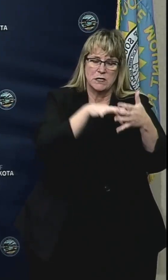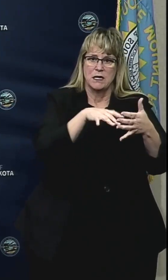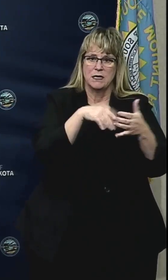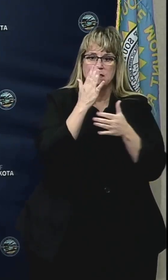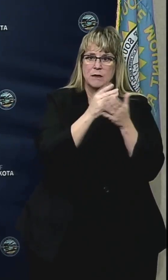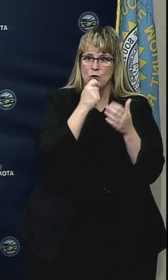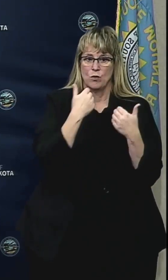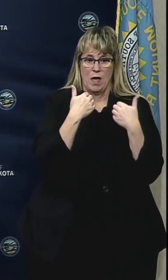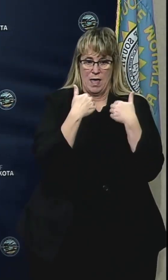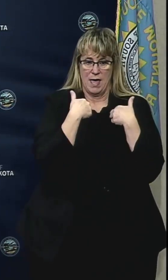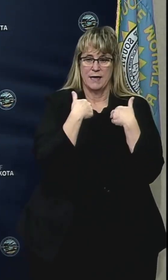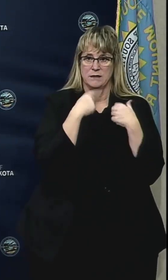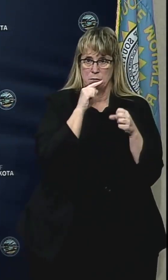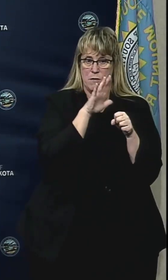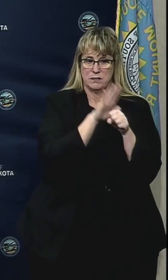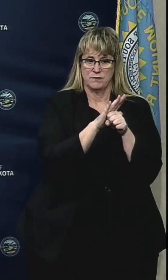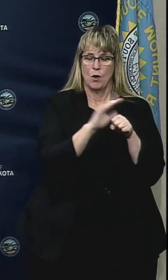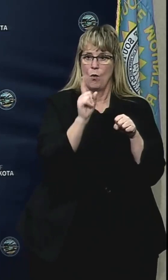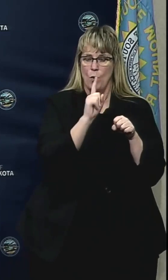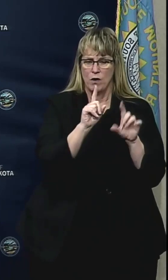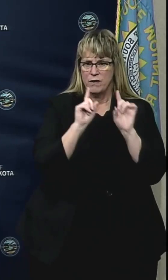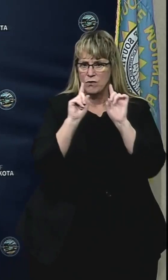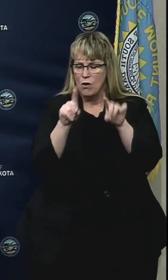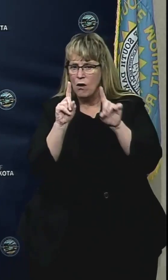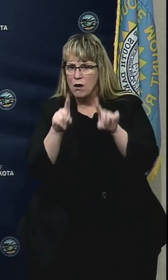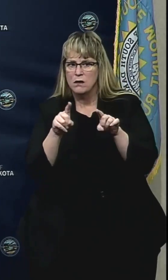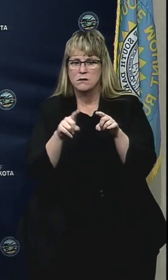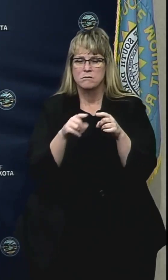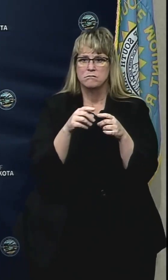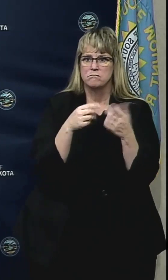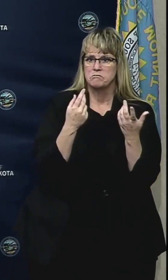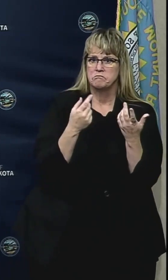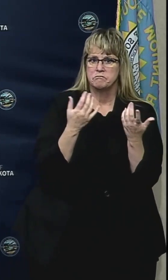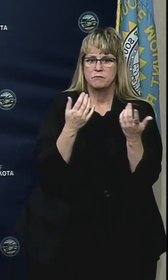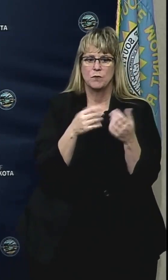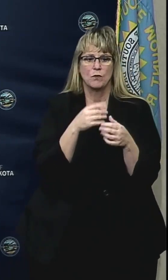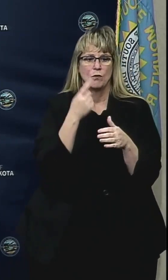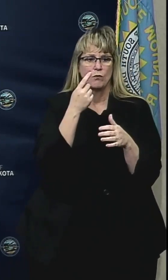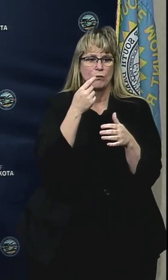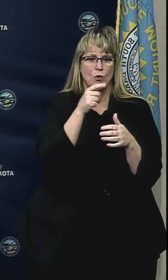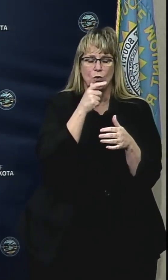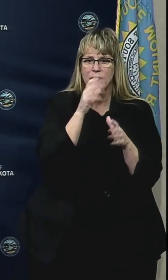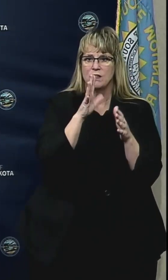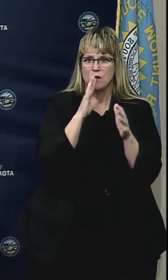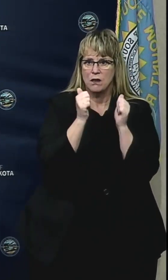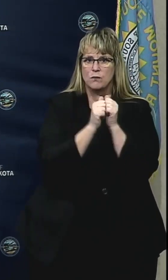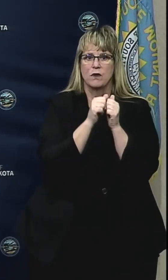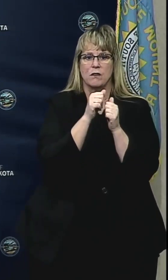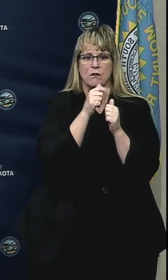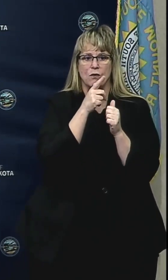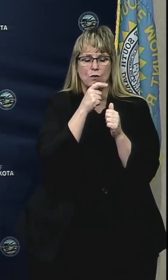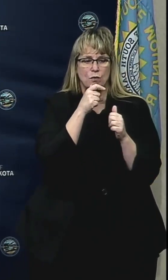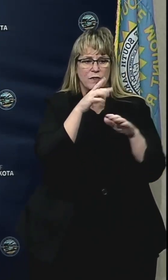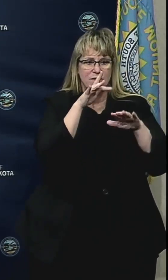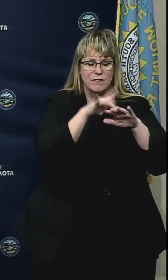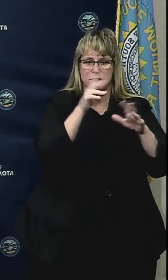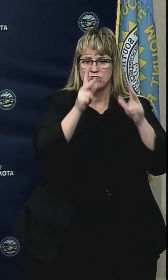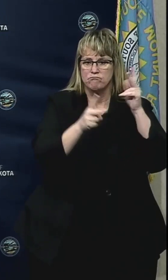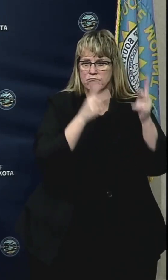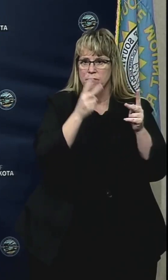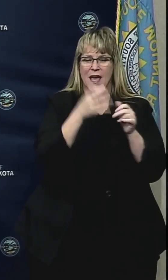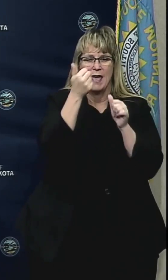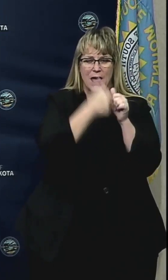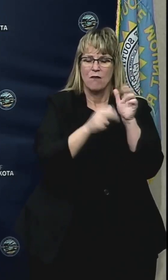tested positive, finding out where they have been in recent days, who they've talked to, what places they may have visited. Every